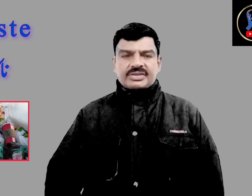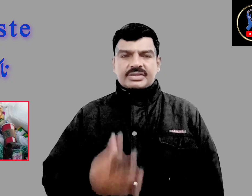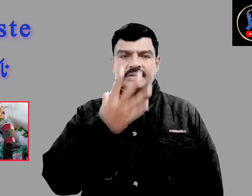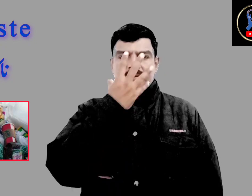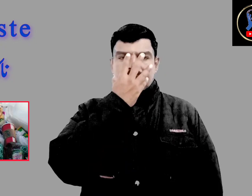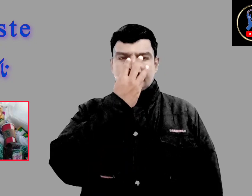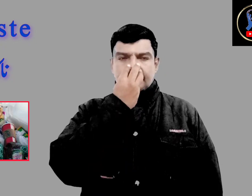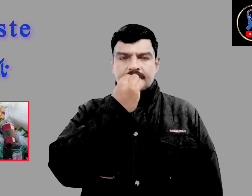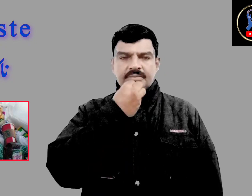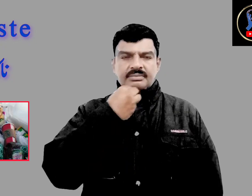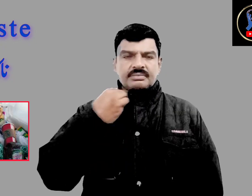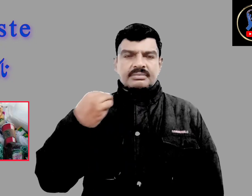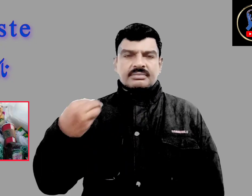waste,